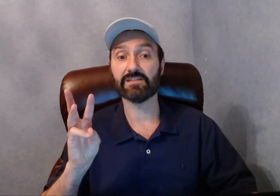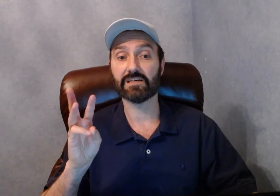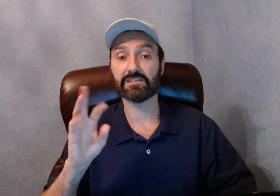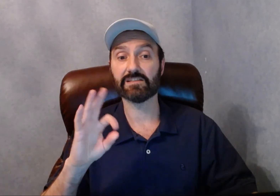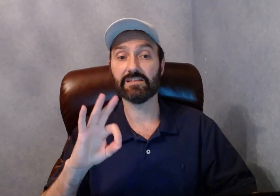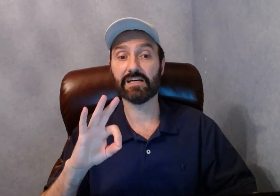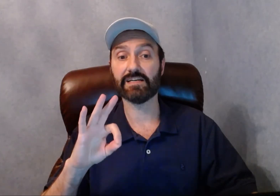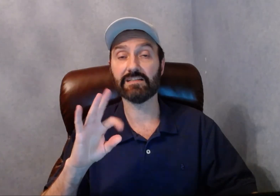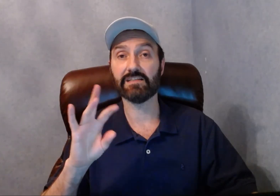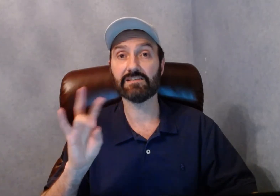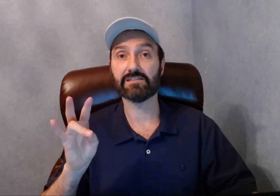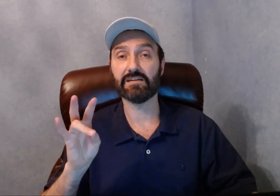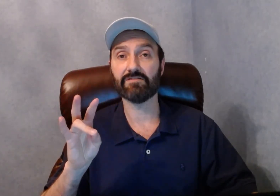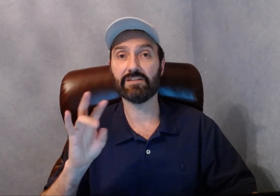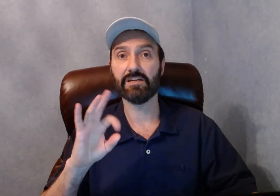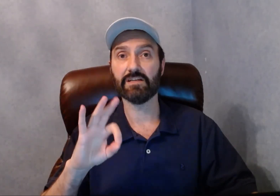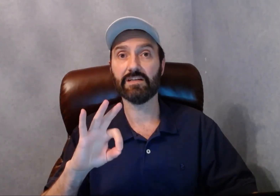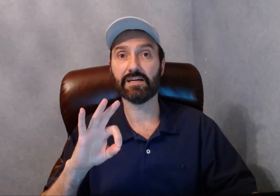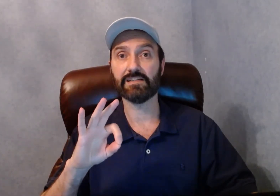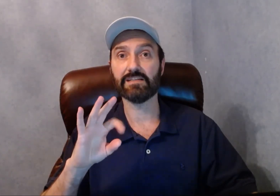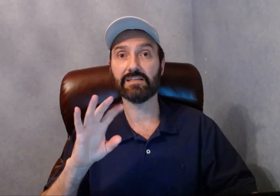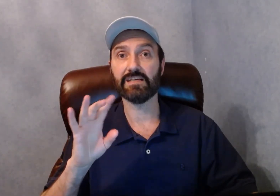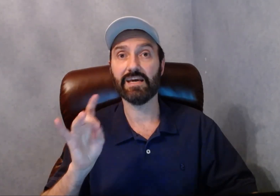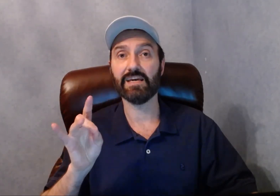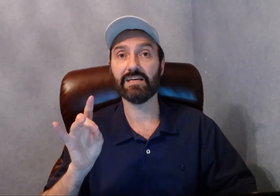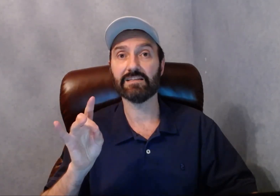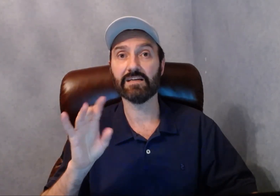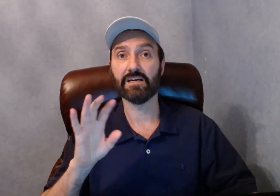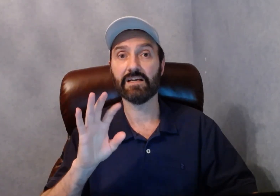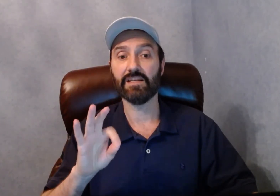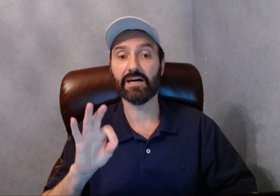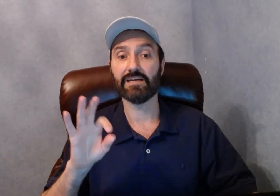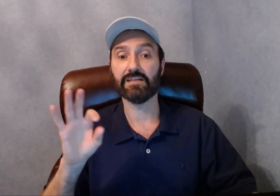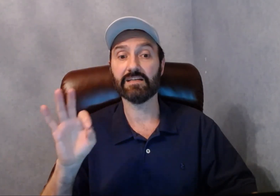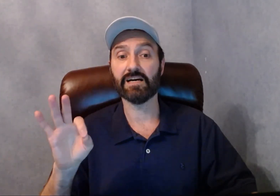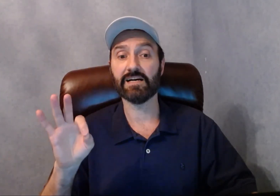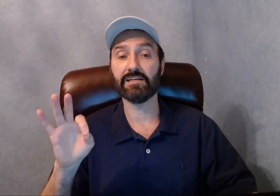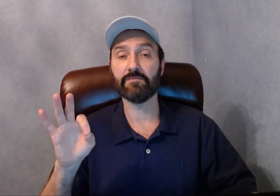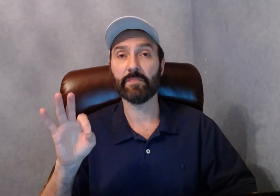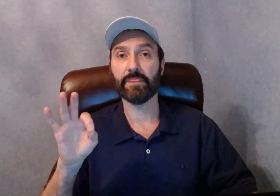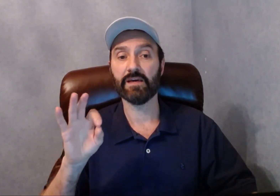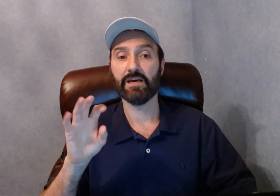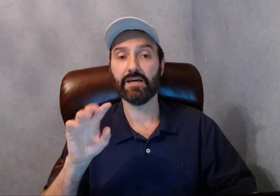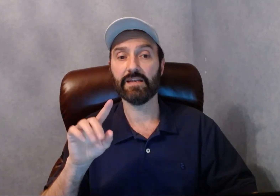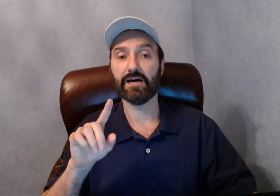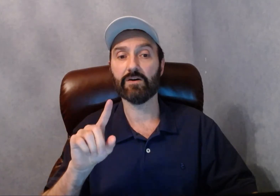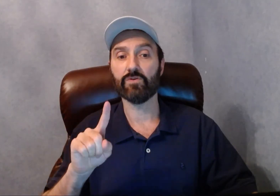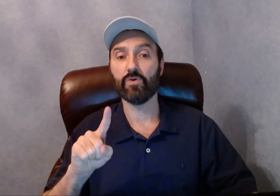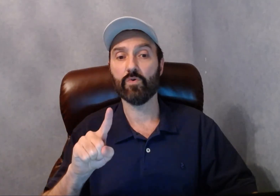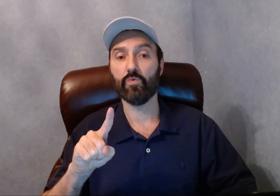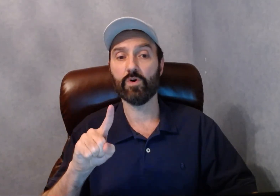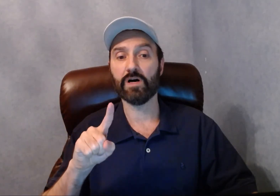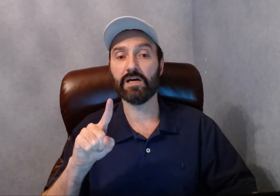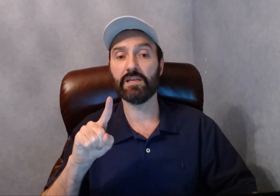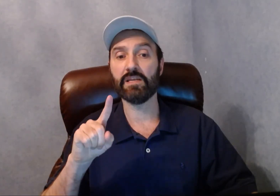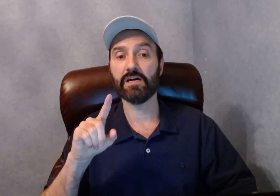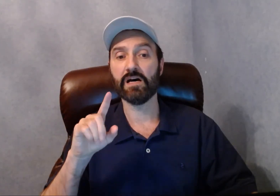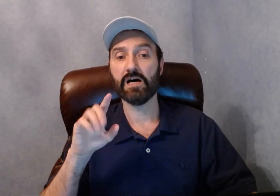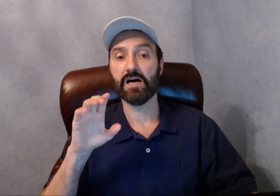96, 97, 98, 99, and now 1,